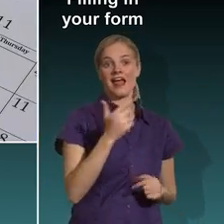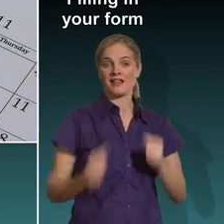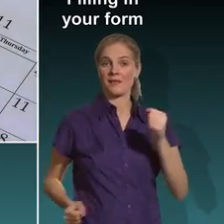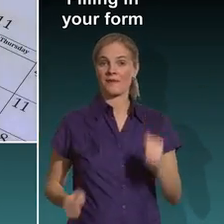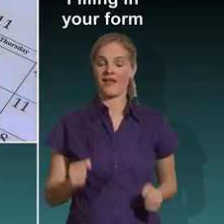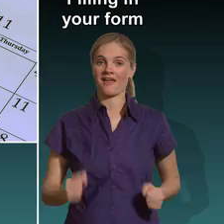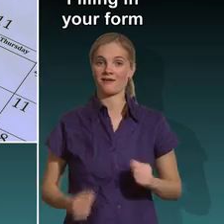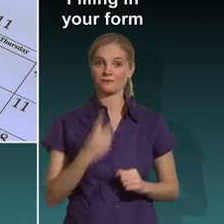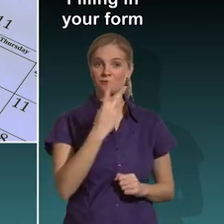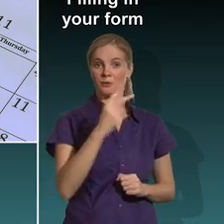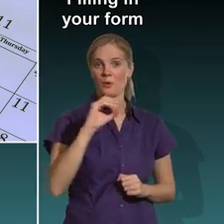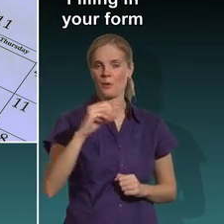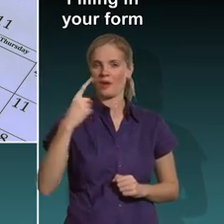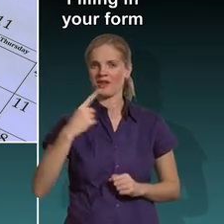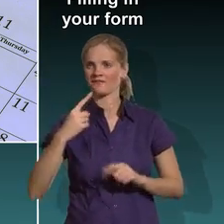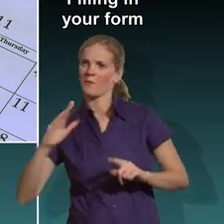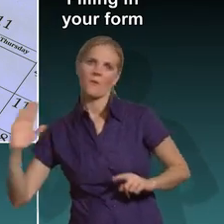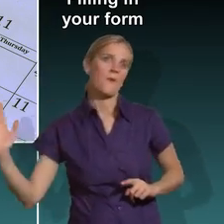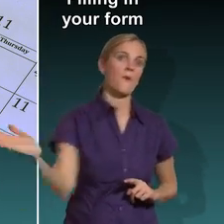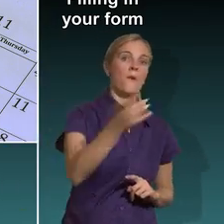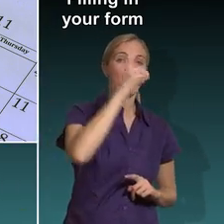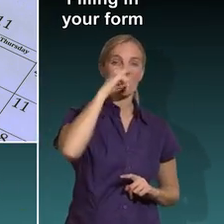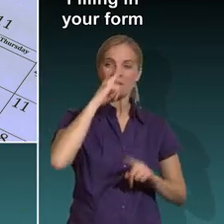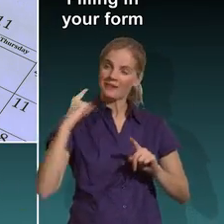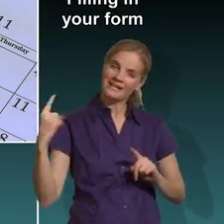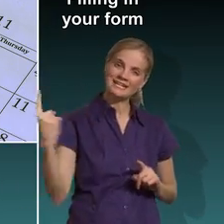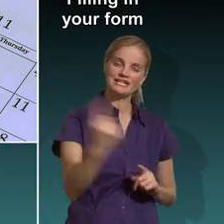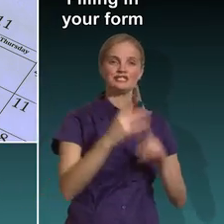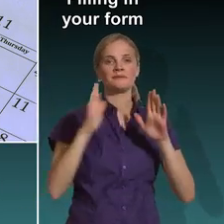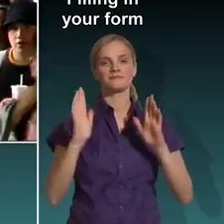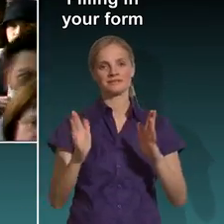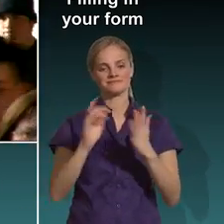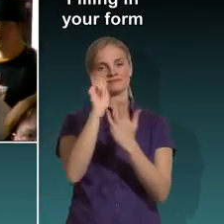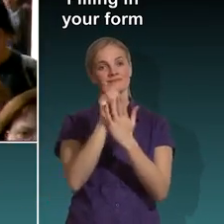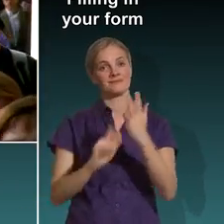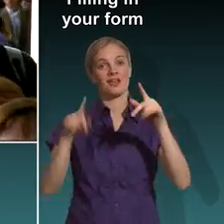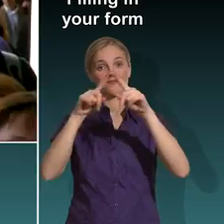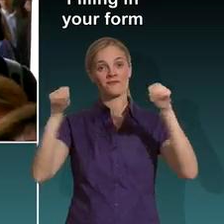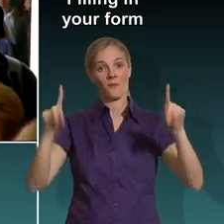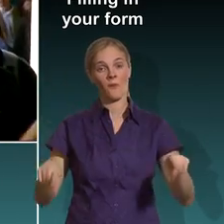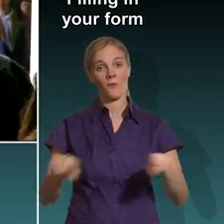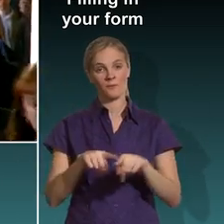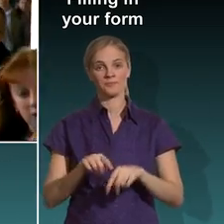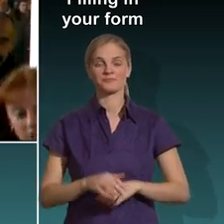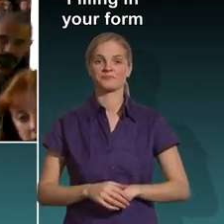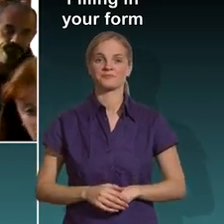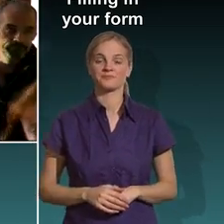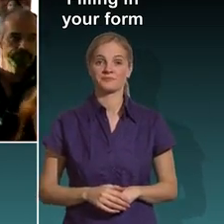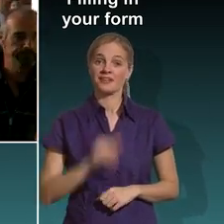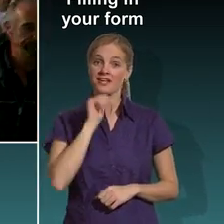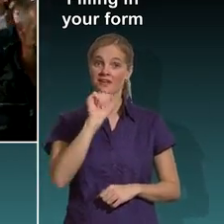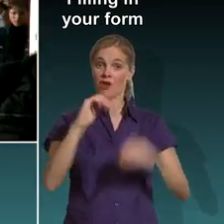So remember the 8th of March 2011. Everyone in New Zealand has to complete the